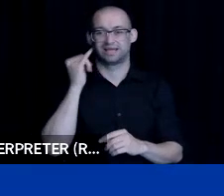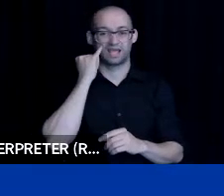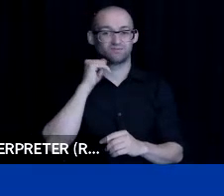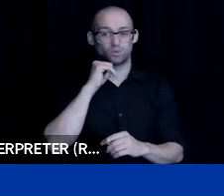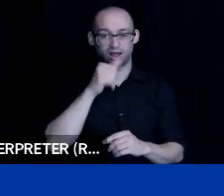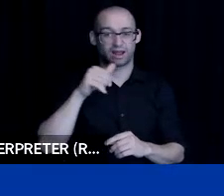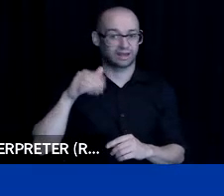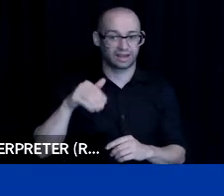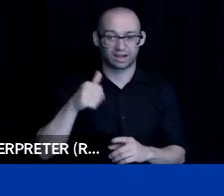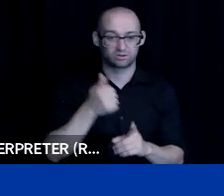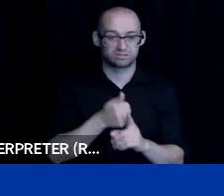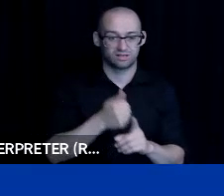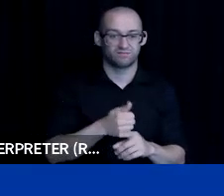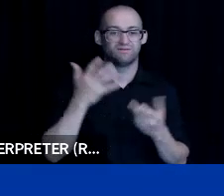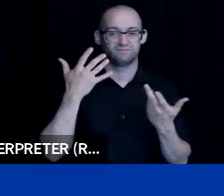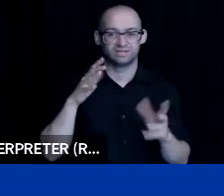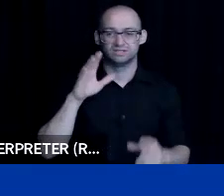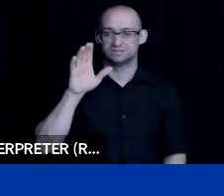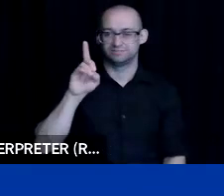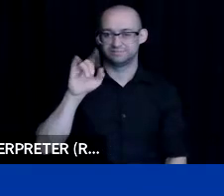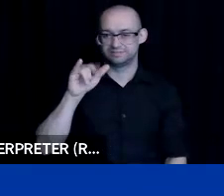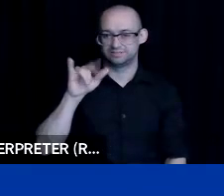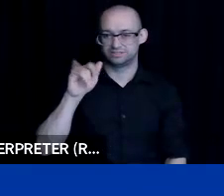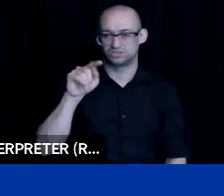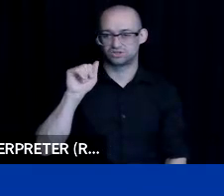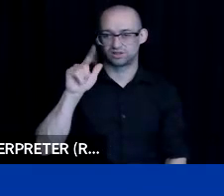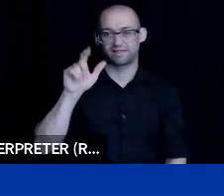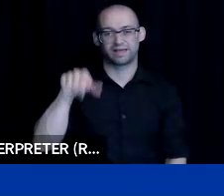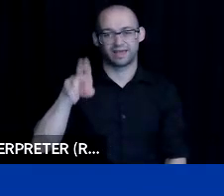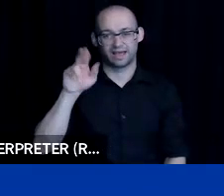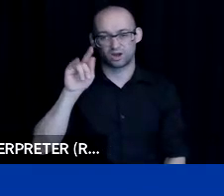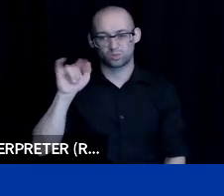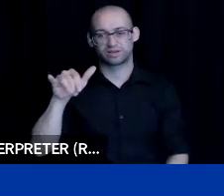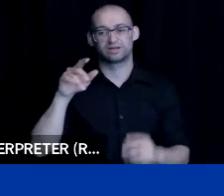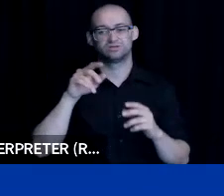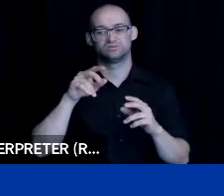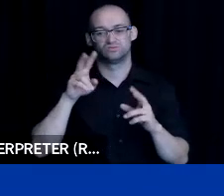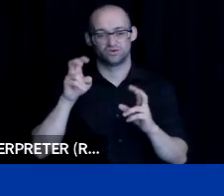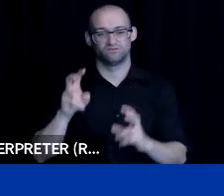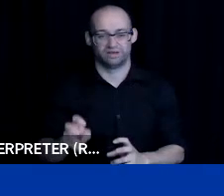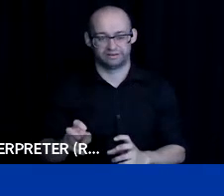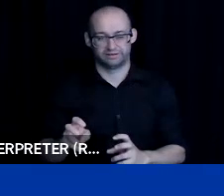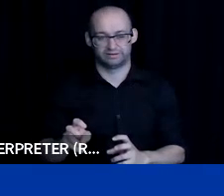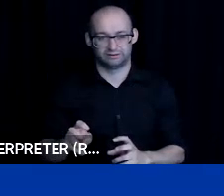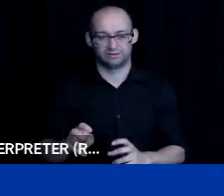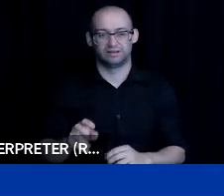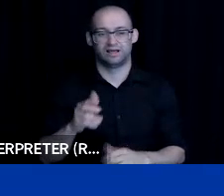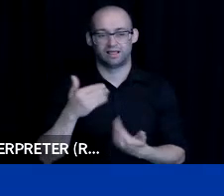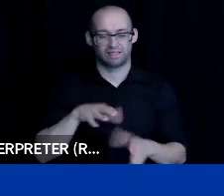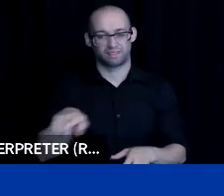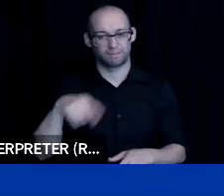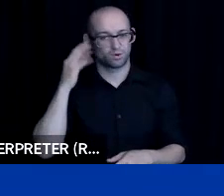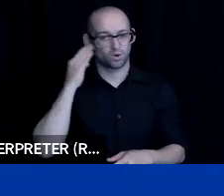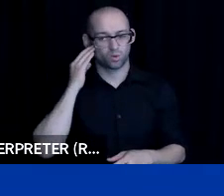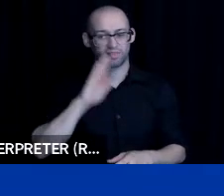yourself completed the digital equity survey, the public one, share with friends and family, let them know that their voice truly does